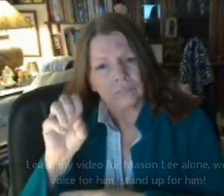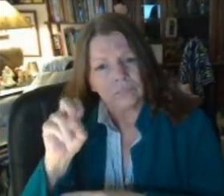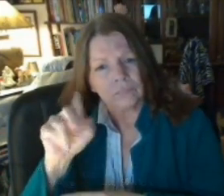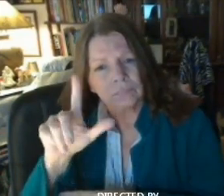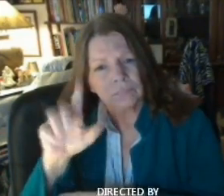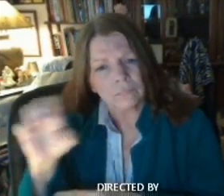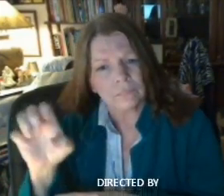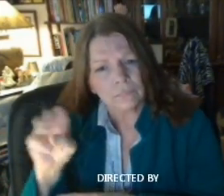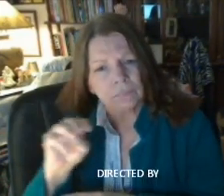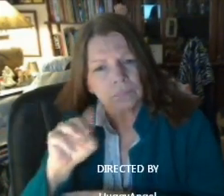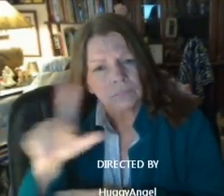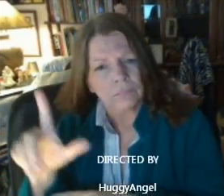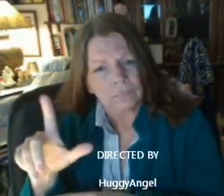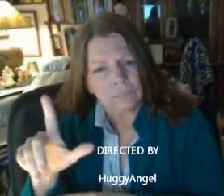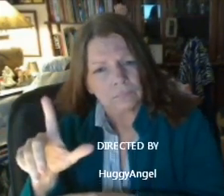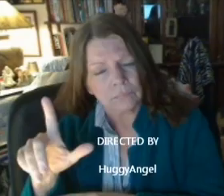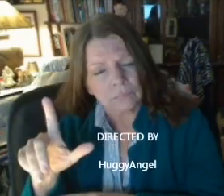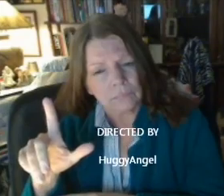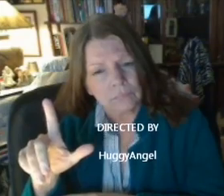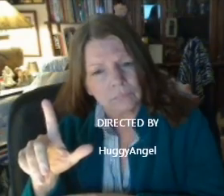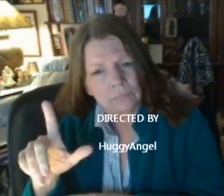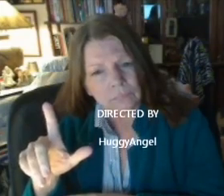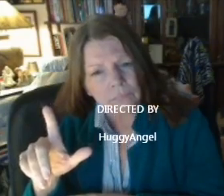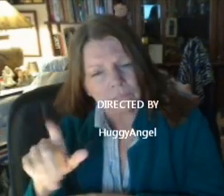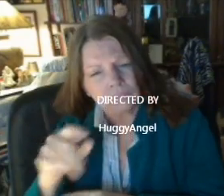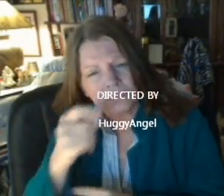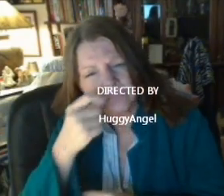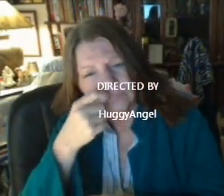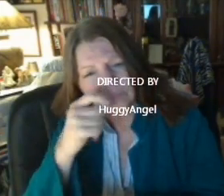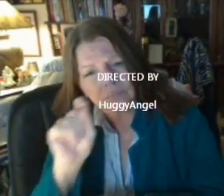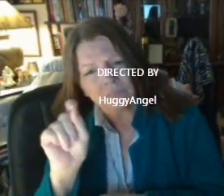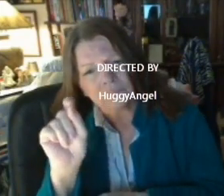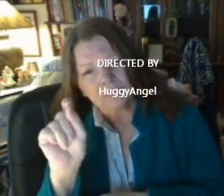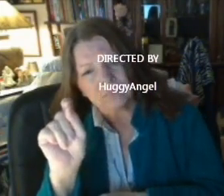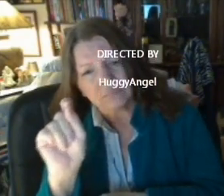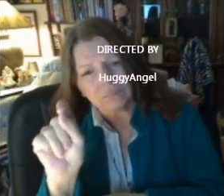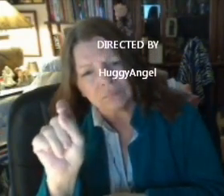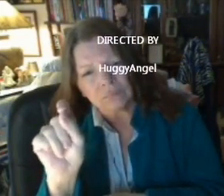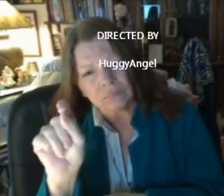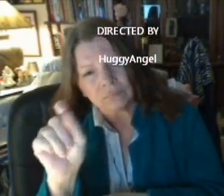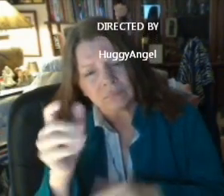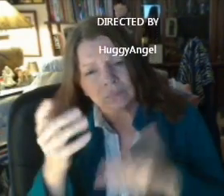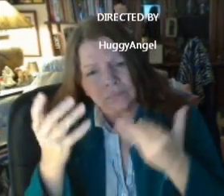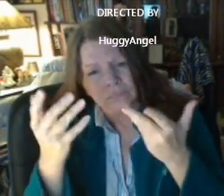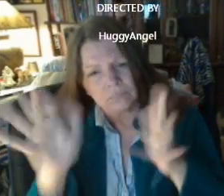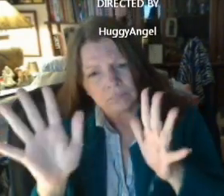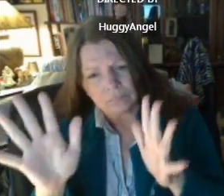university band drum major. Plus, some skateboarders soon could get pulled over for speeding.